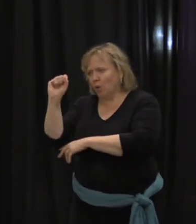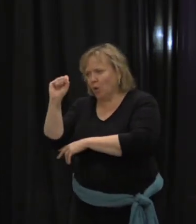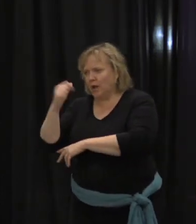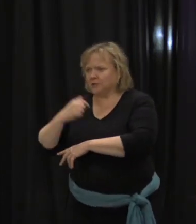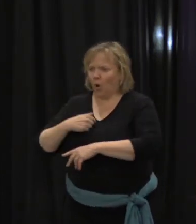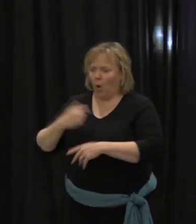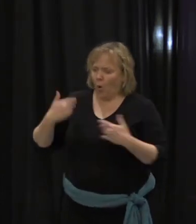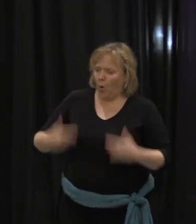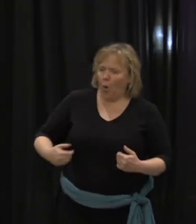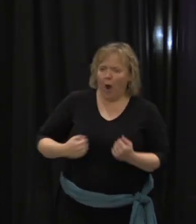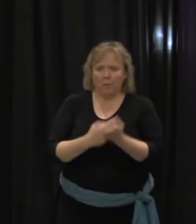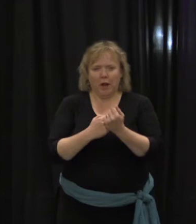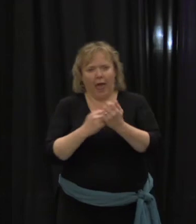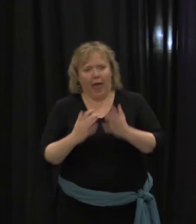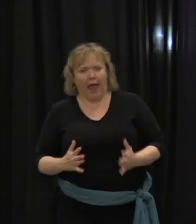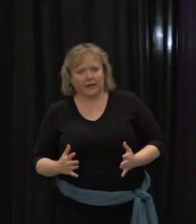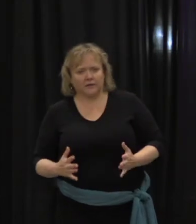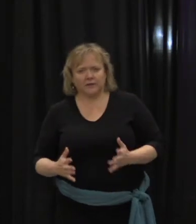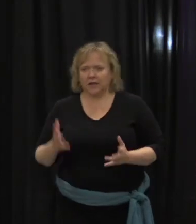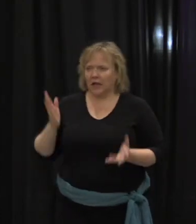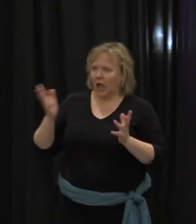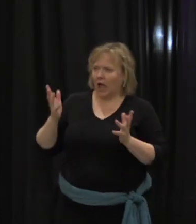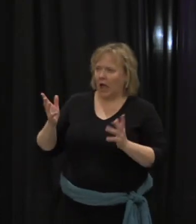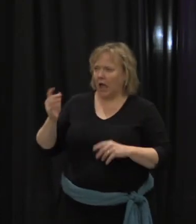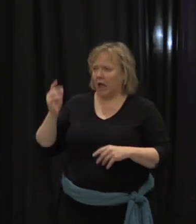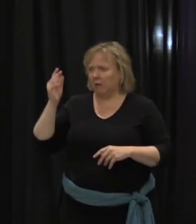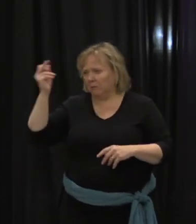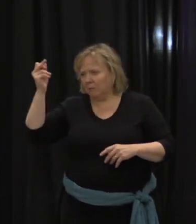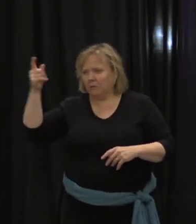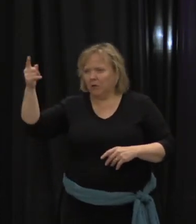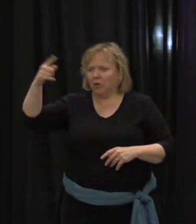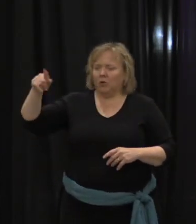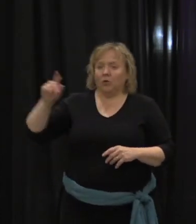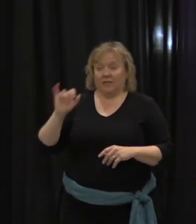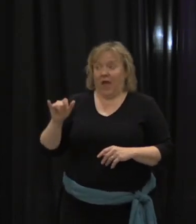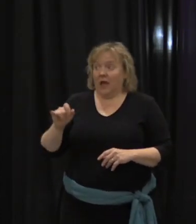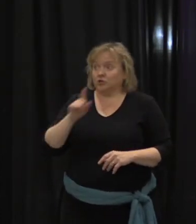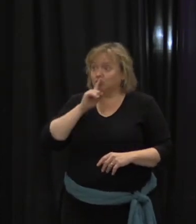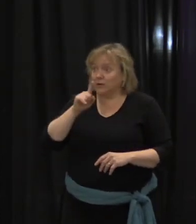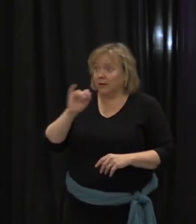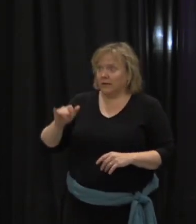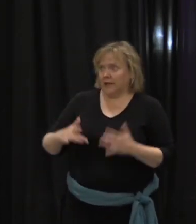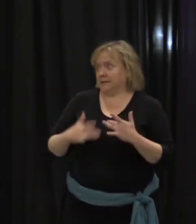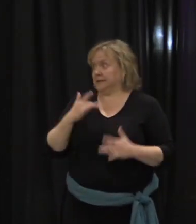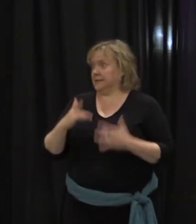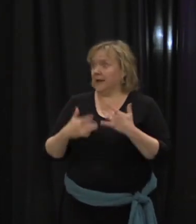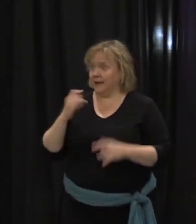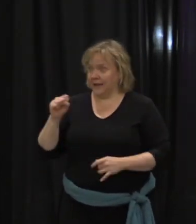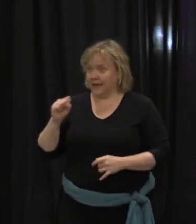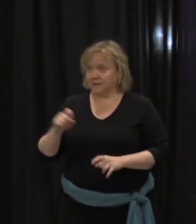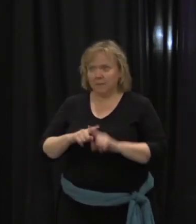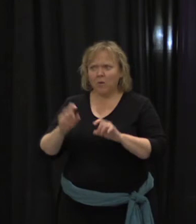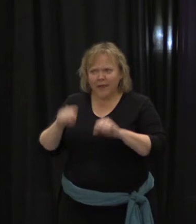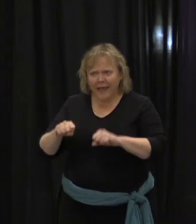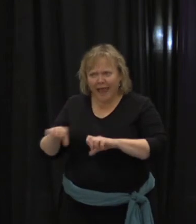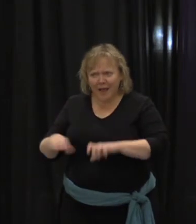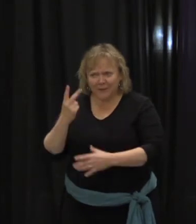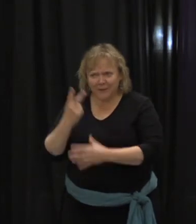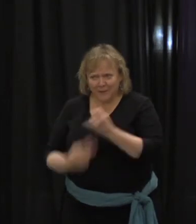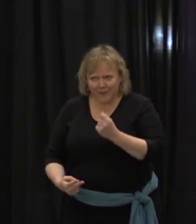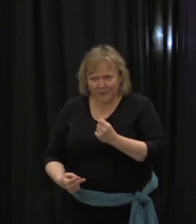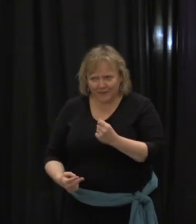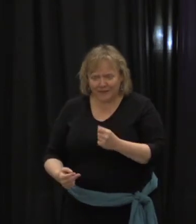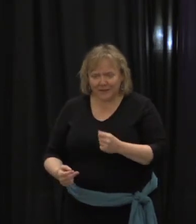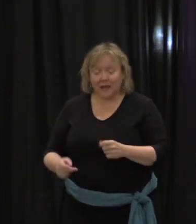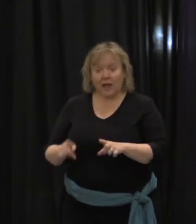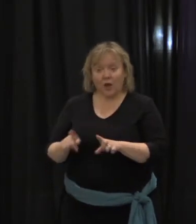who are telling off the man. I know all those things. Like, that's real. And we can do both at the same time as well. And I also want to